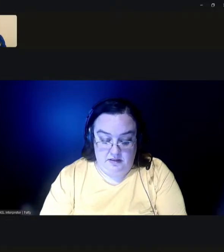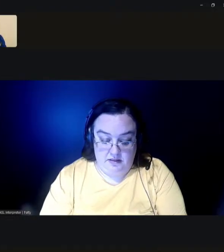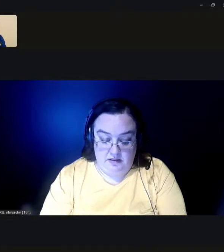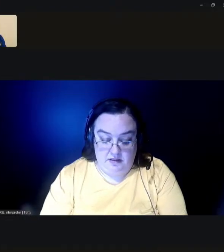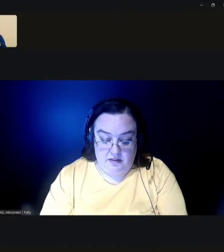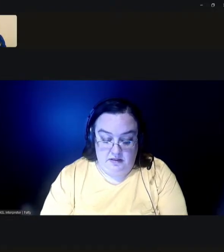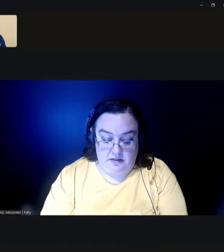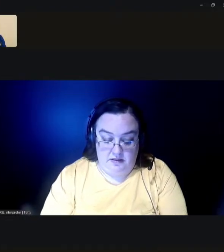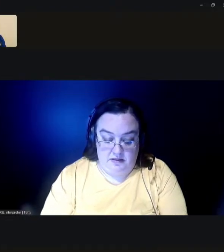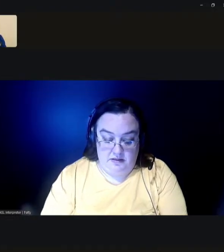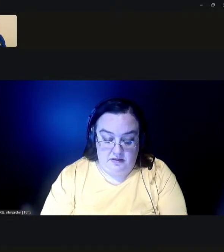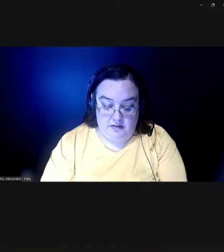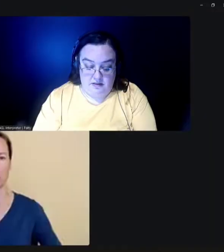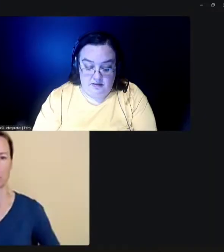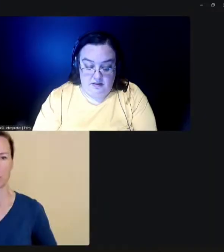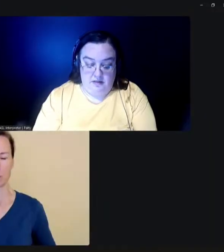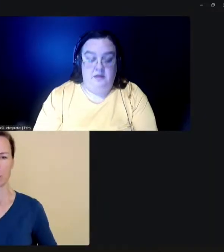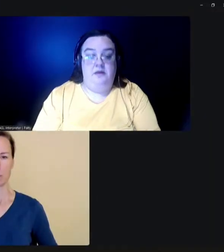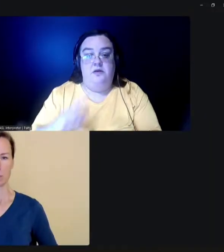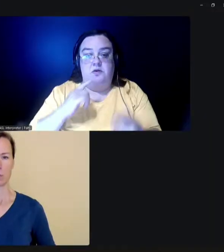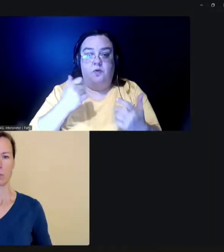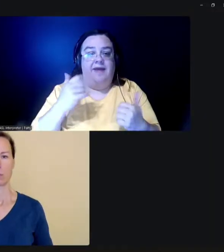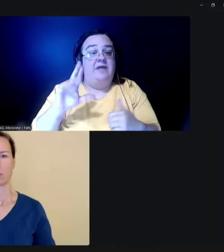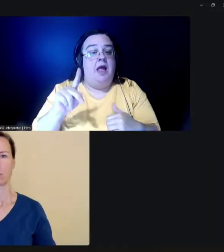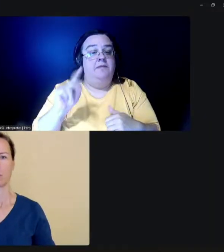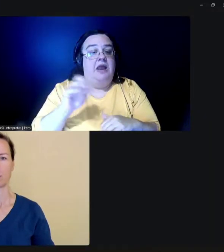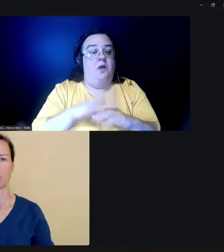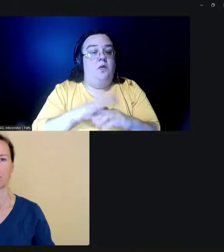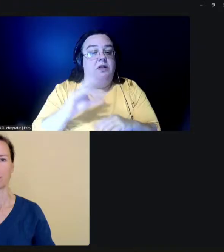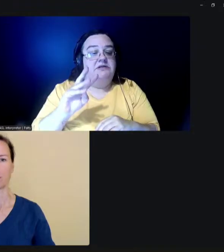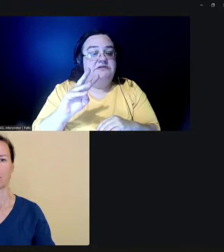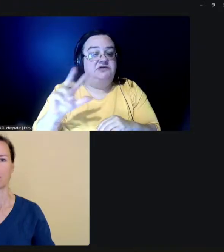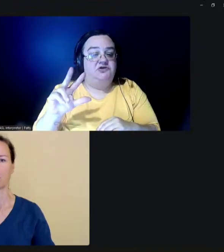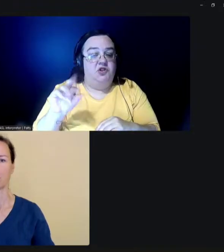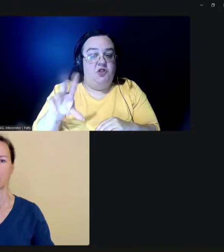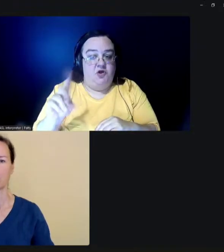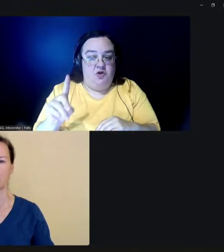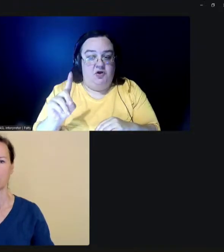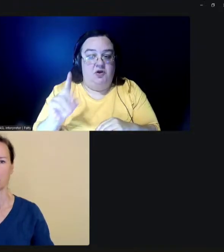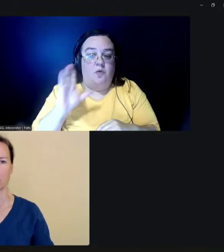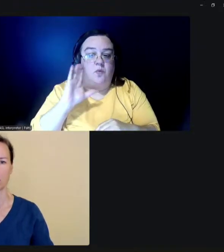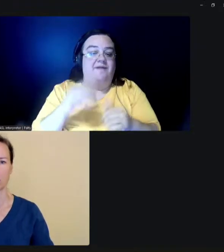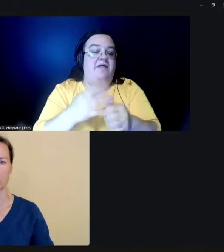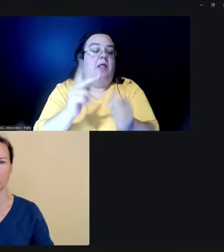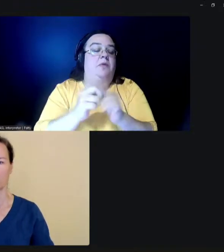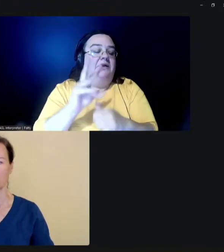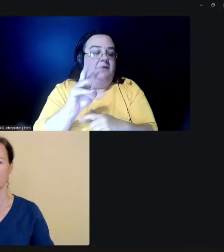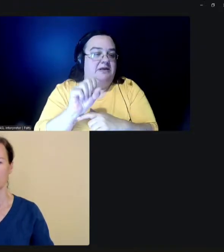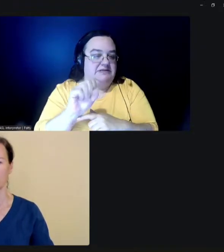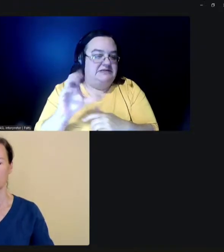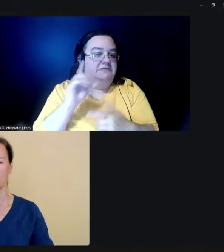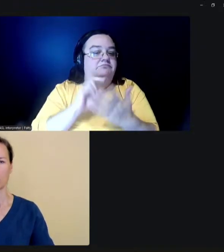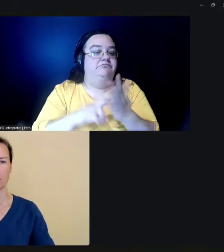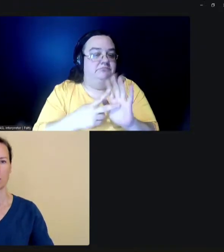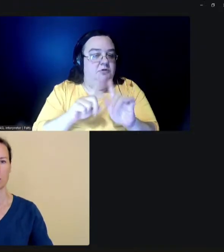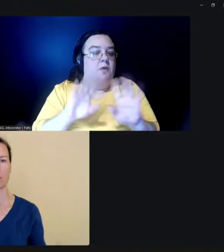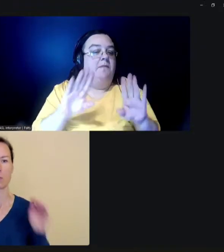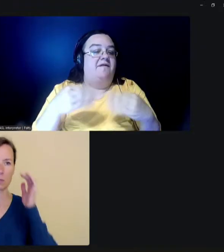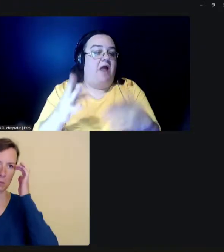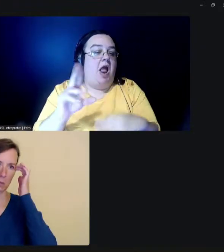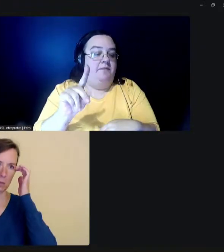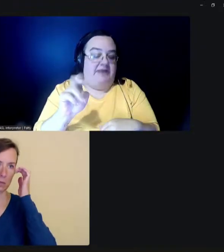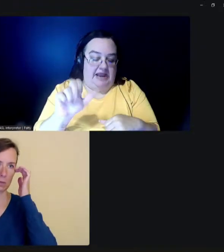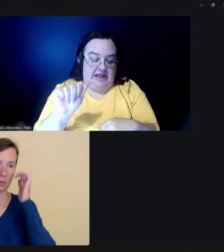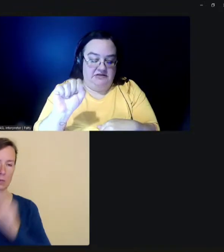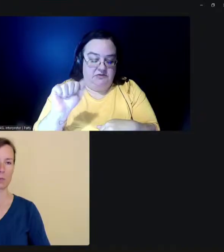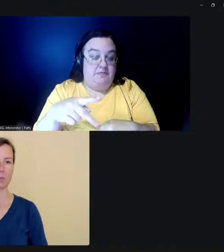So we don't have any update yet on the 63rd, and what we'll do is we'll follow up with WSSC to provide an update as soon as possible,